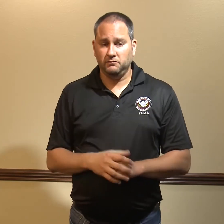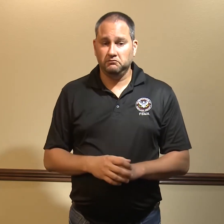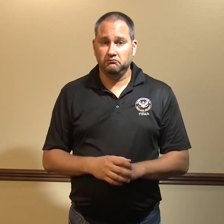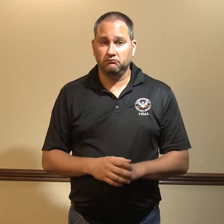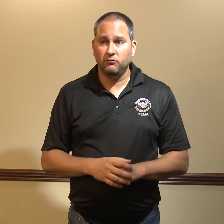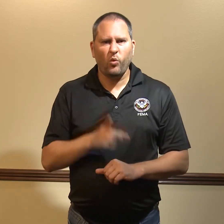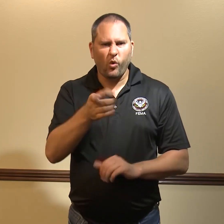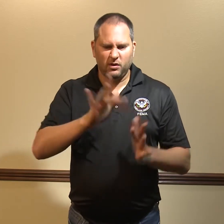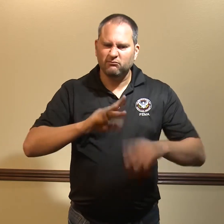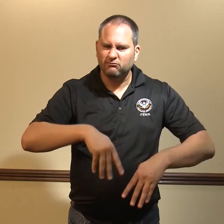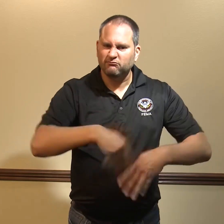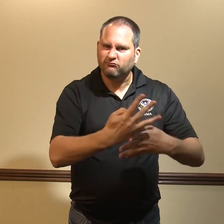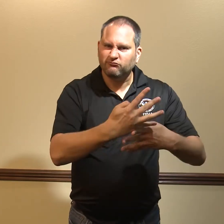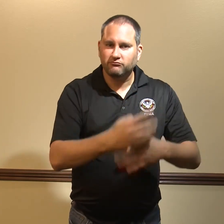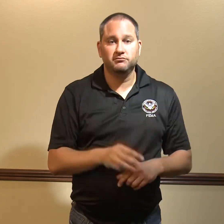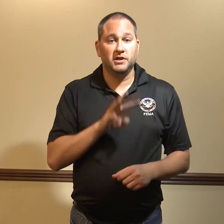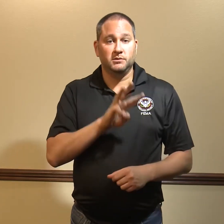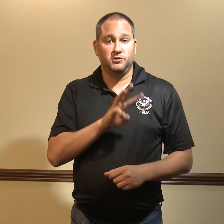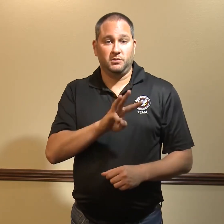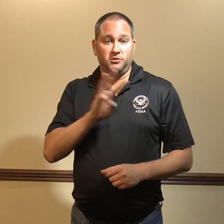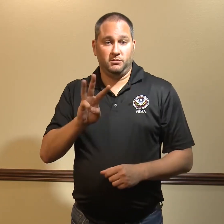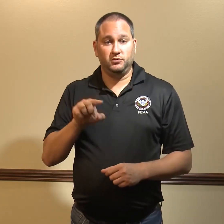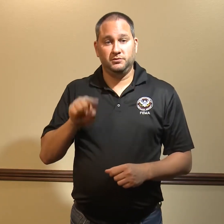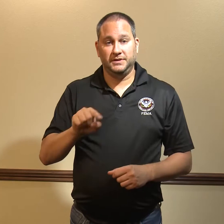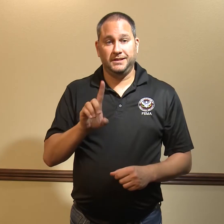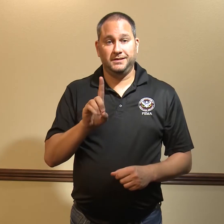800-736-0135. You can also go online to